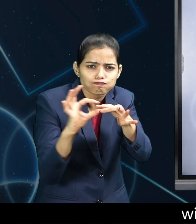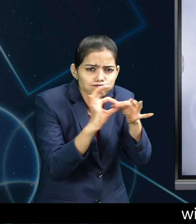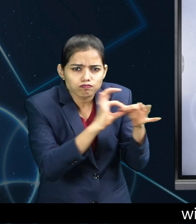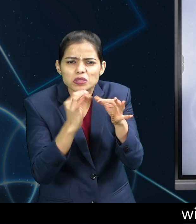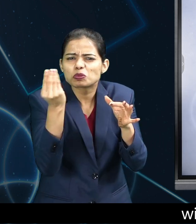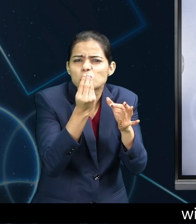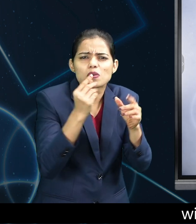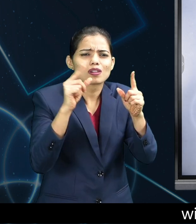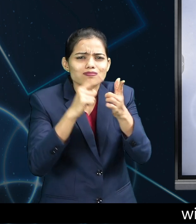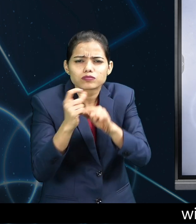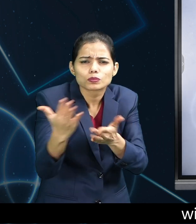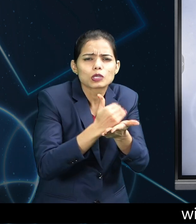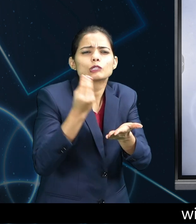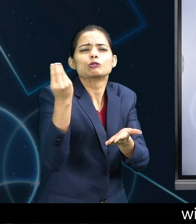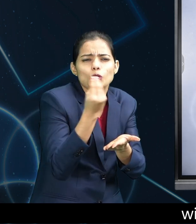with distinct and unique points.